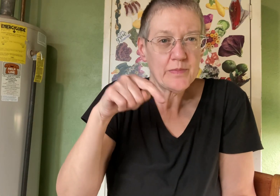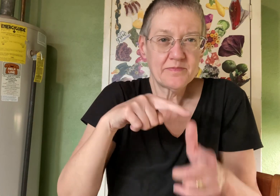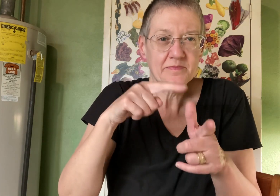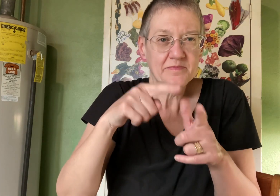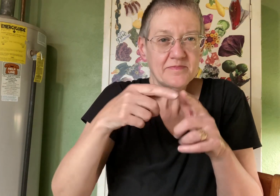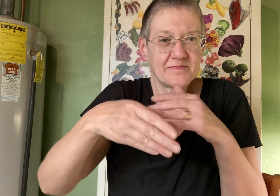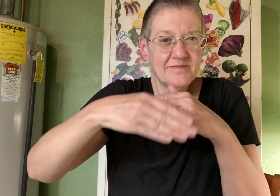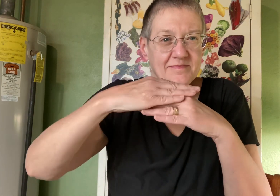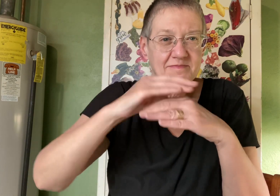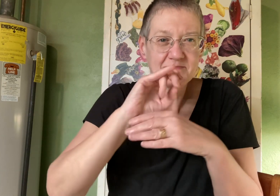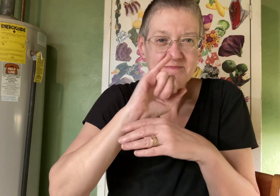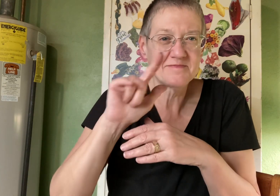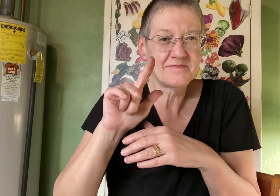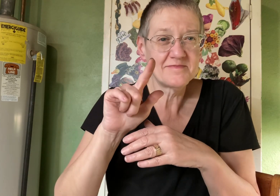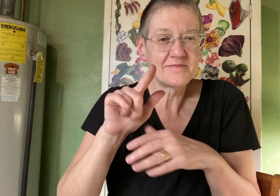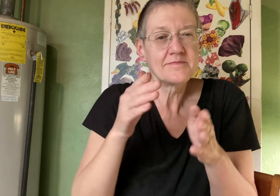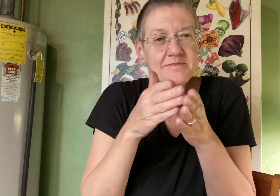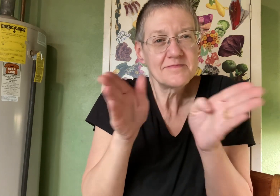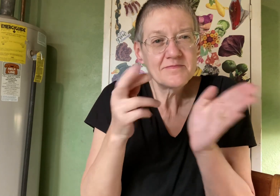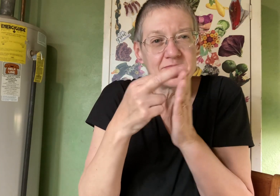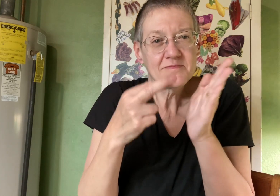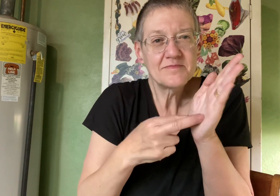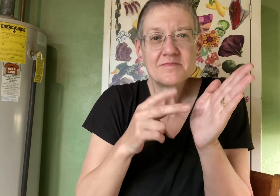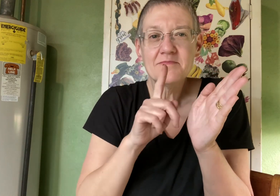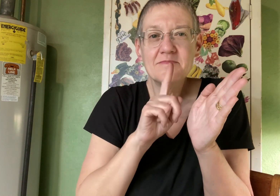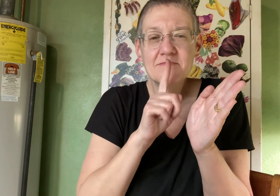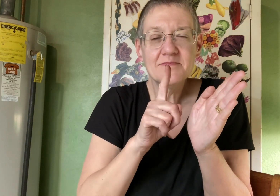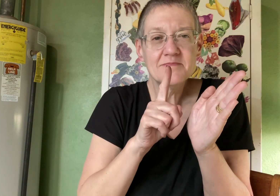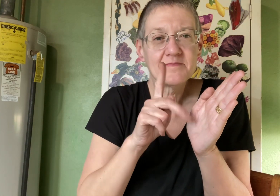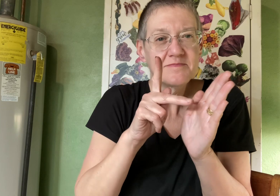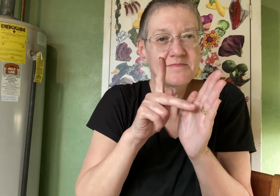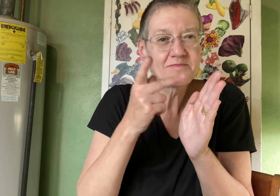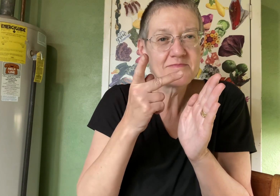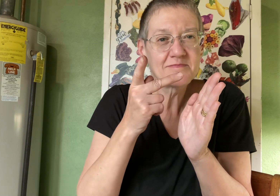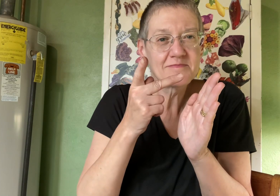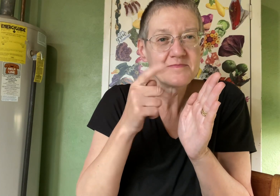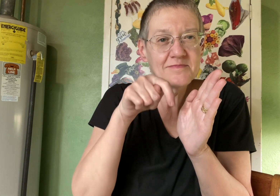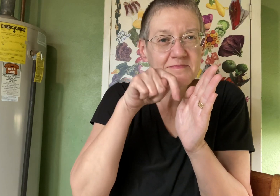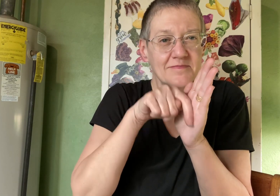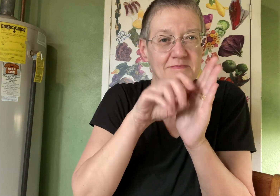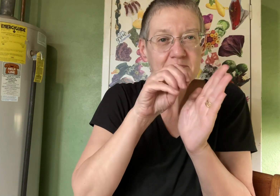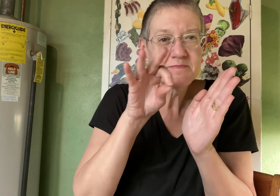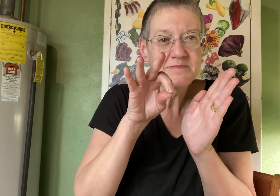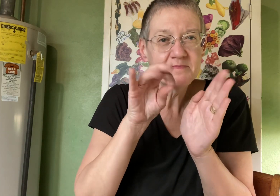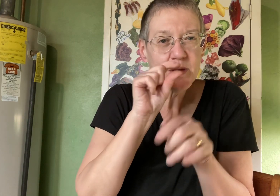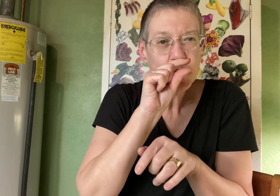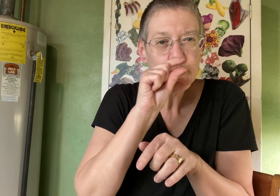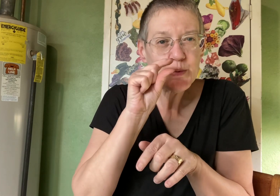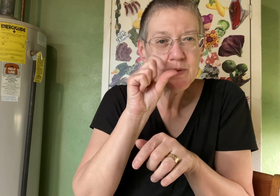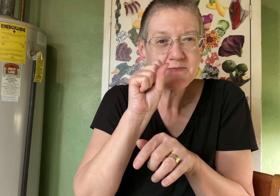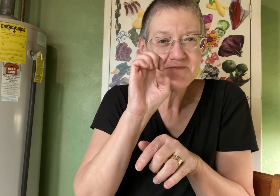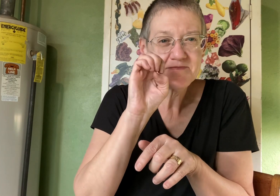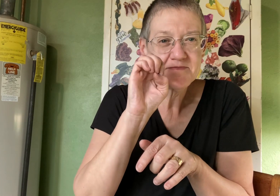lightly pressed them in and then covered them with soil. The general rule is bury them the